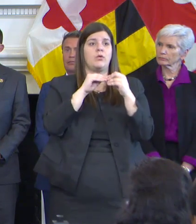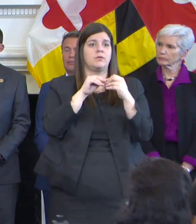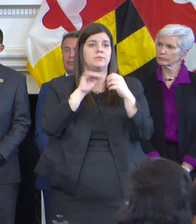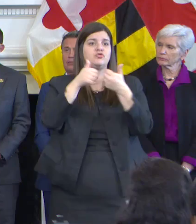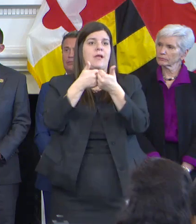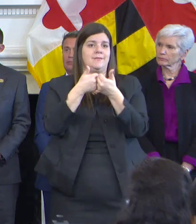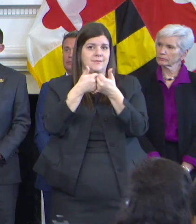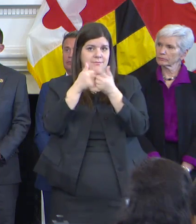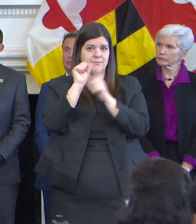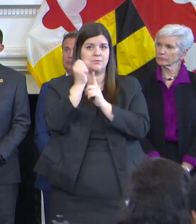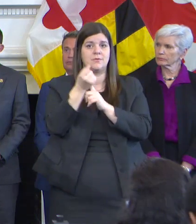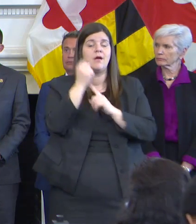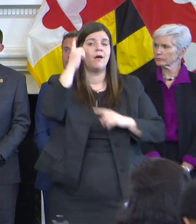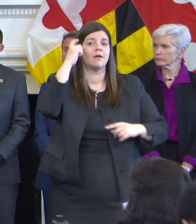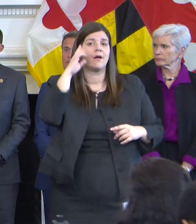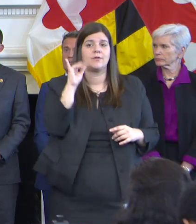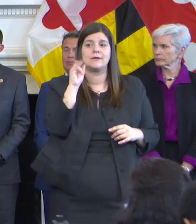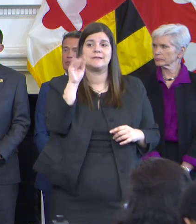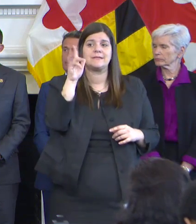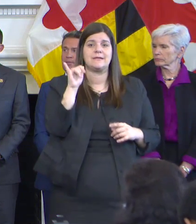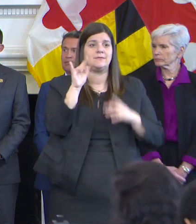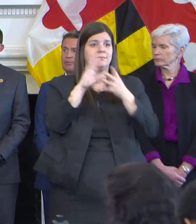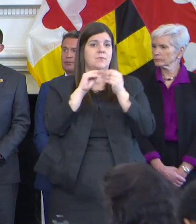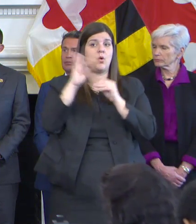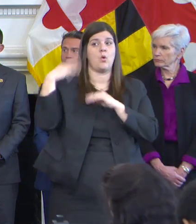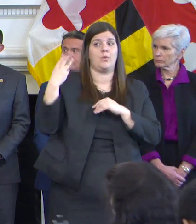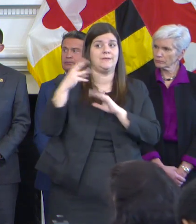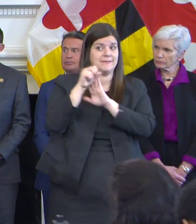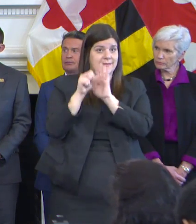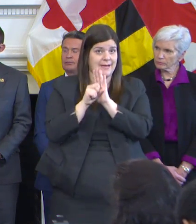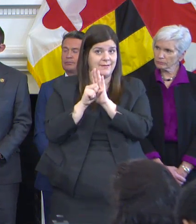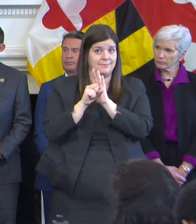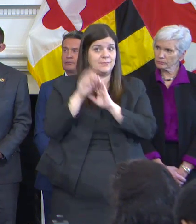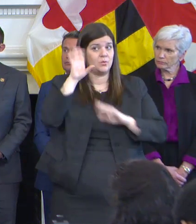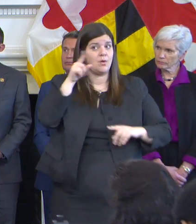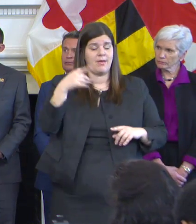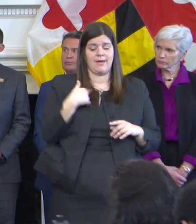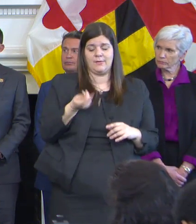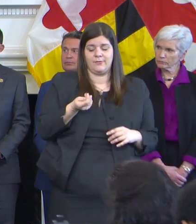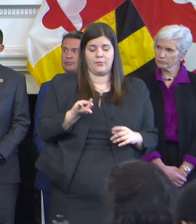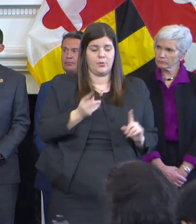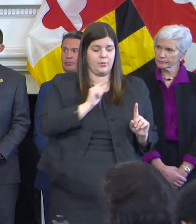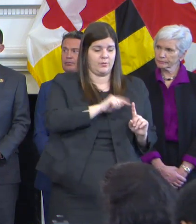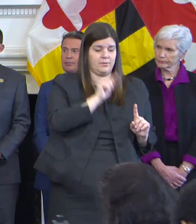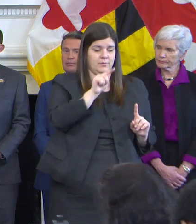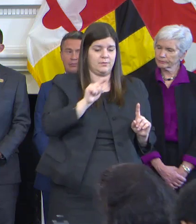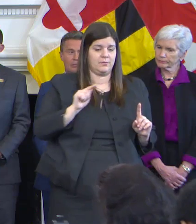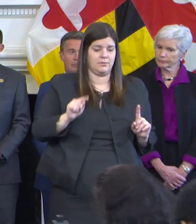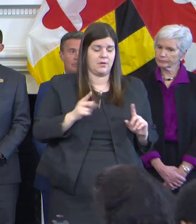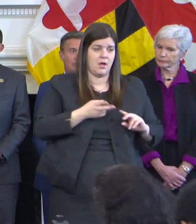was on there talking about the state of Washington and how they went from just a few cases to, I think,